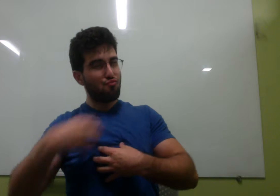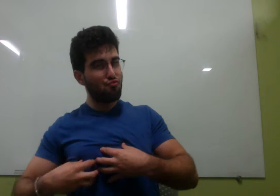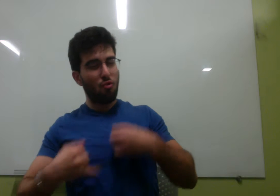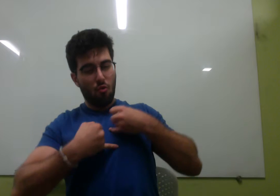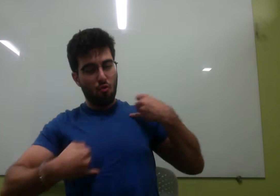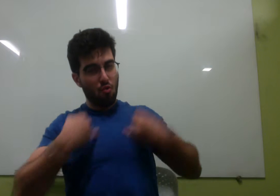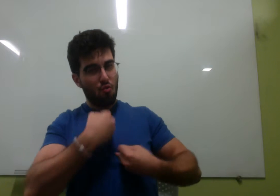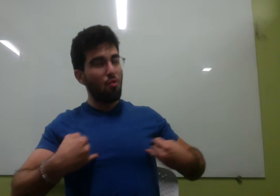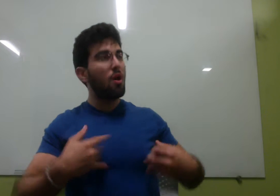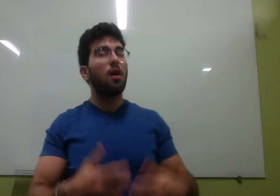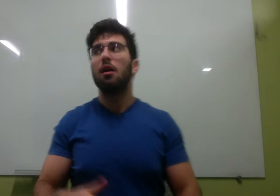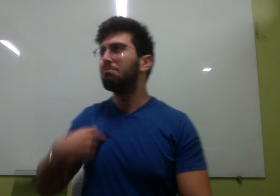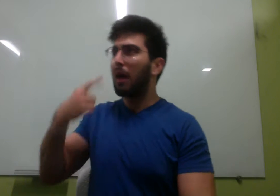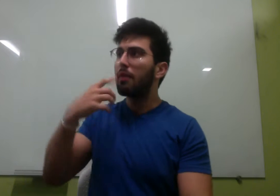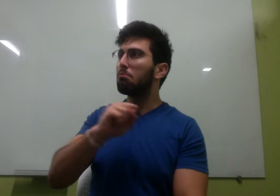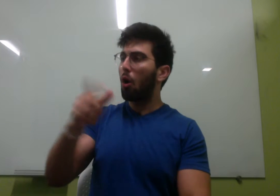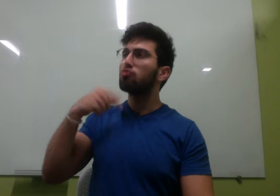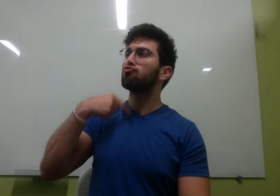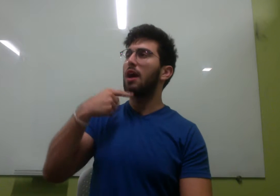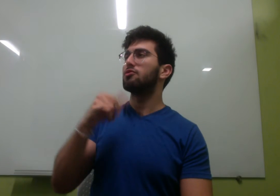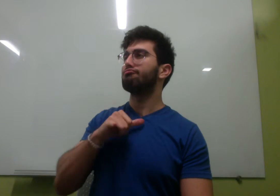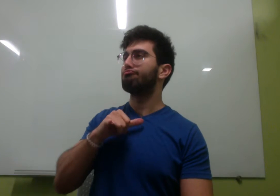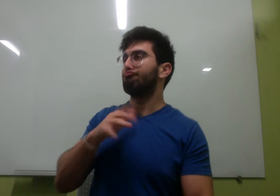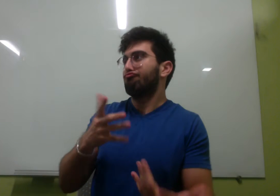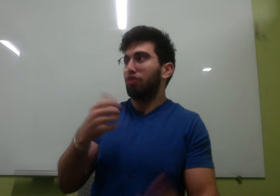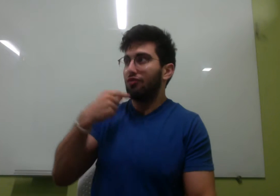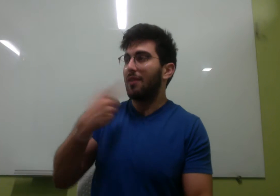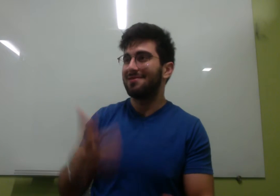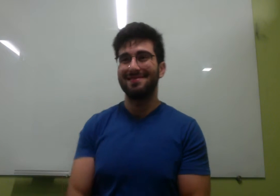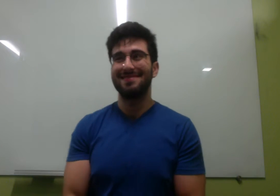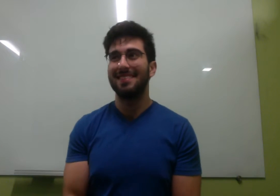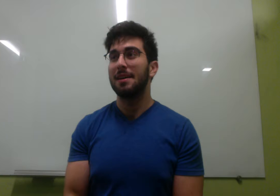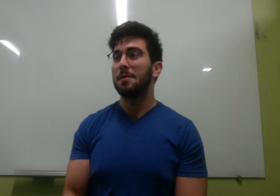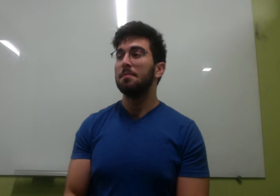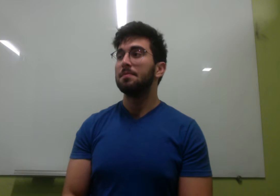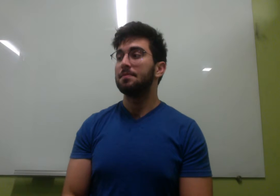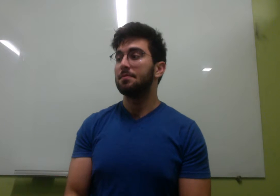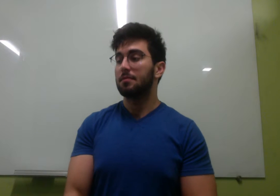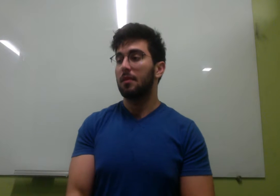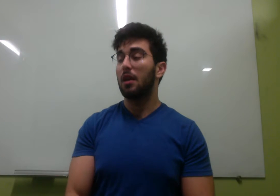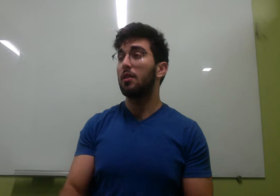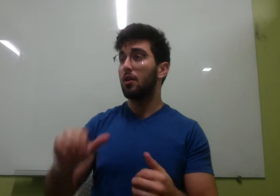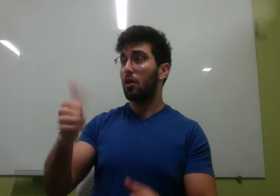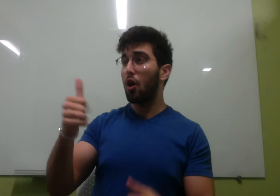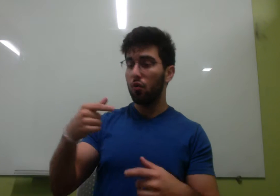only in northern Kenya, evidently. These have the darker coat, and it looks like really narrow white lines all over their place.